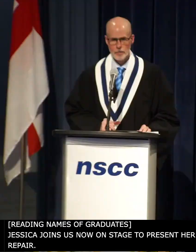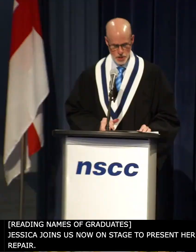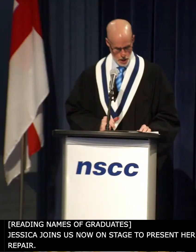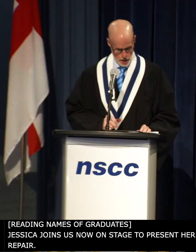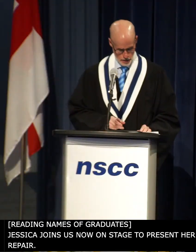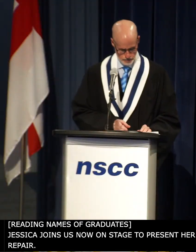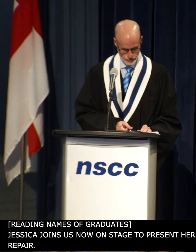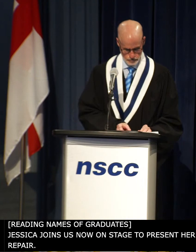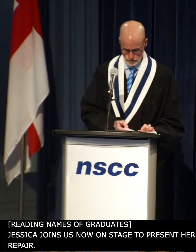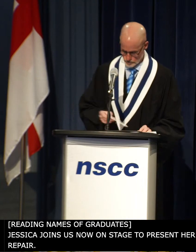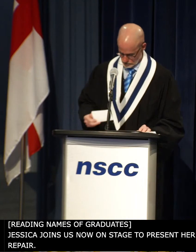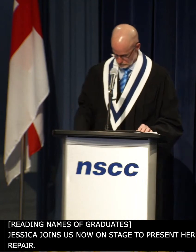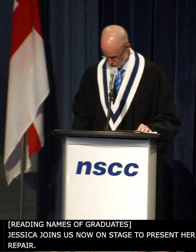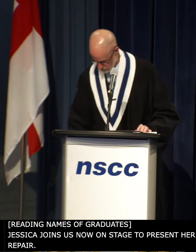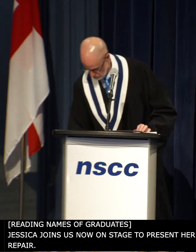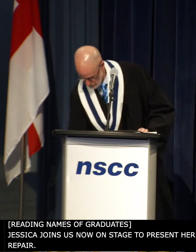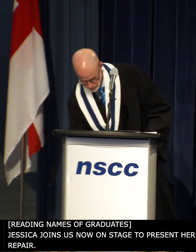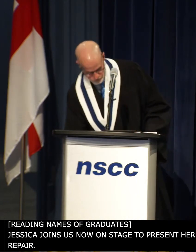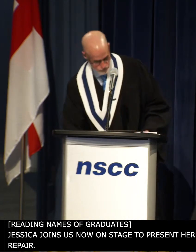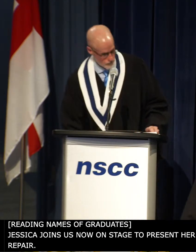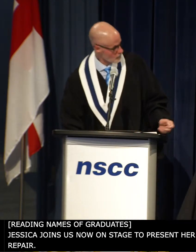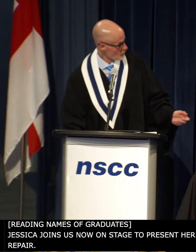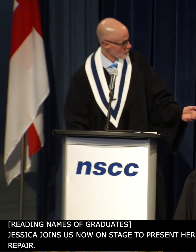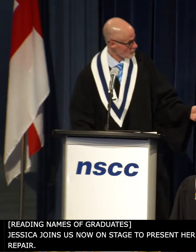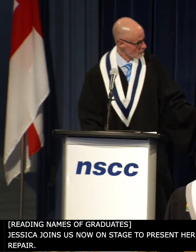Caden Upshaw.